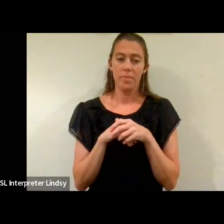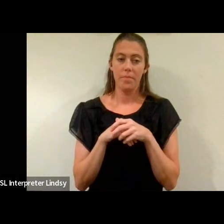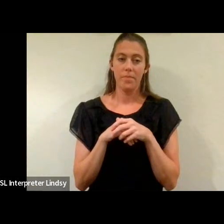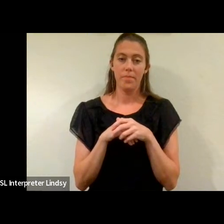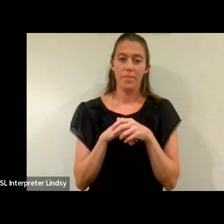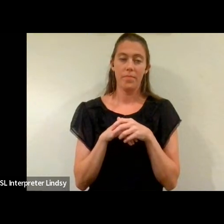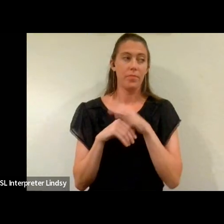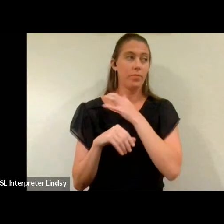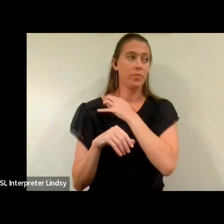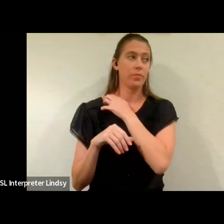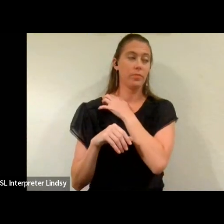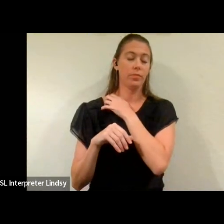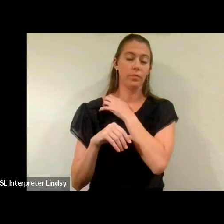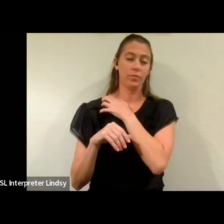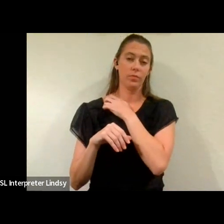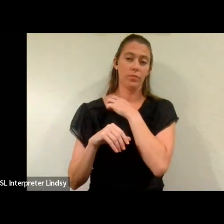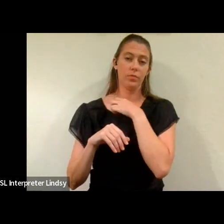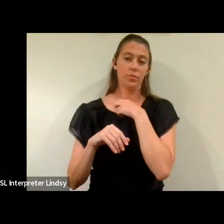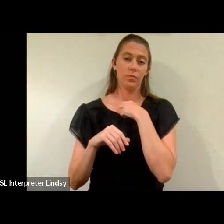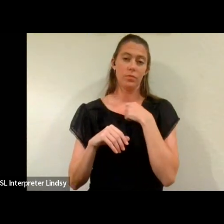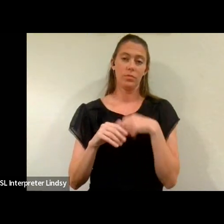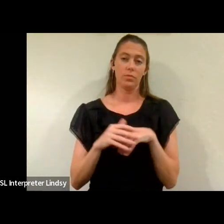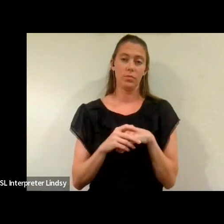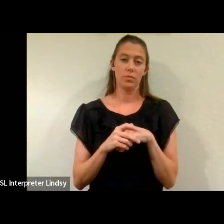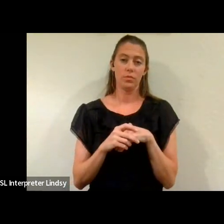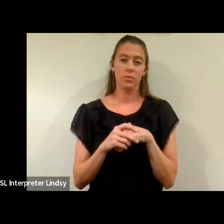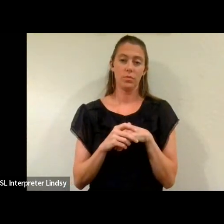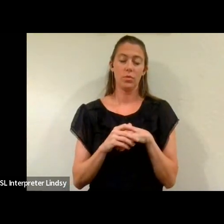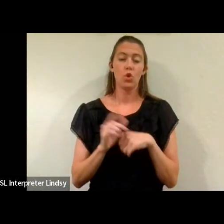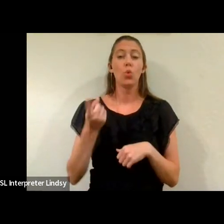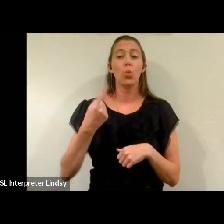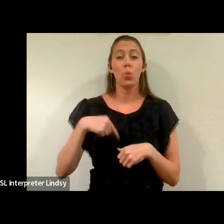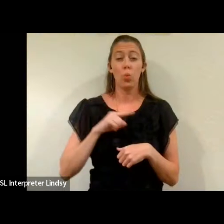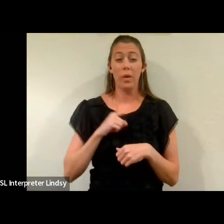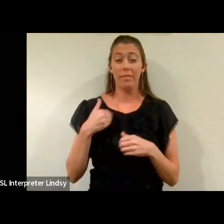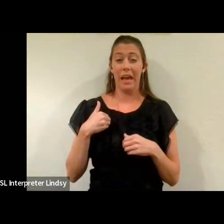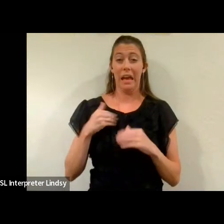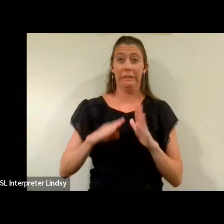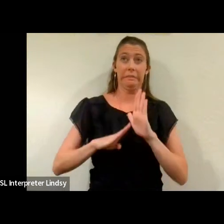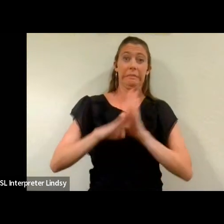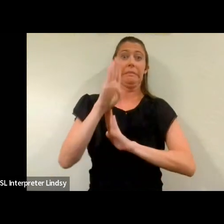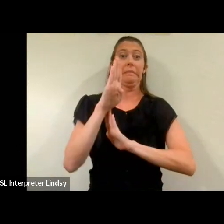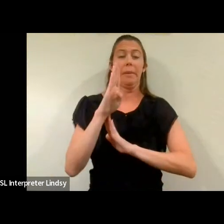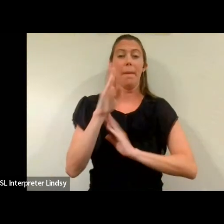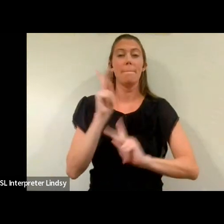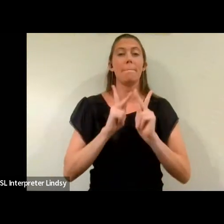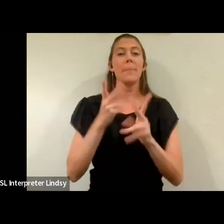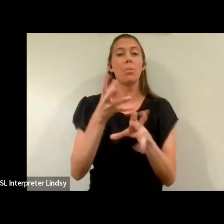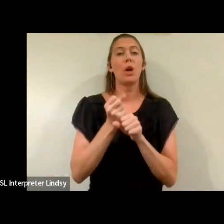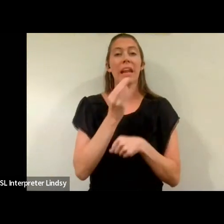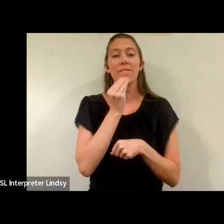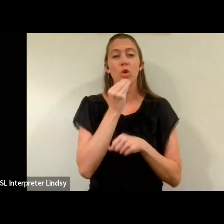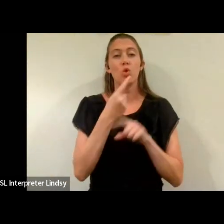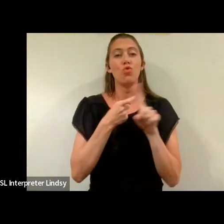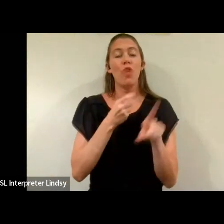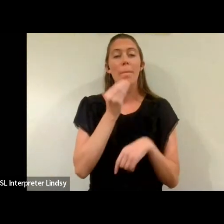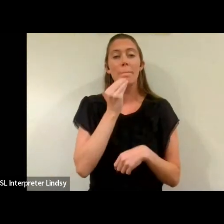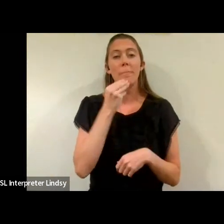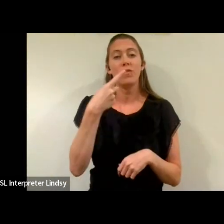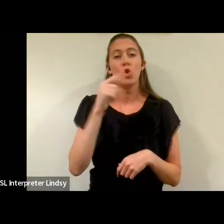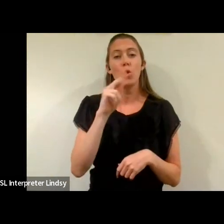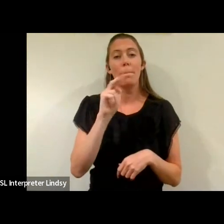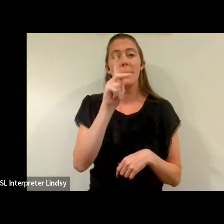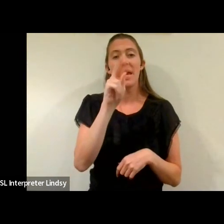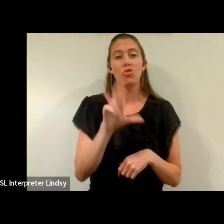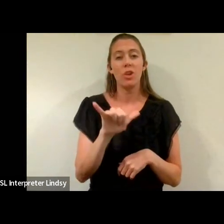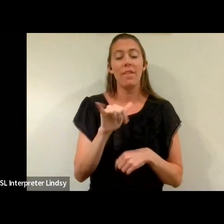participation in our food pantry. That's a pretty good barometer of how things are going around here. And within 2 weeks of the pandemic shutdown and